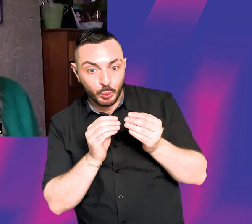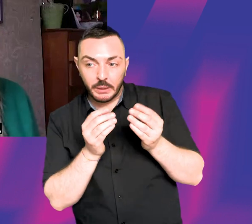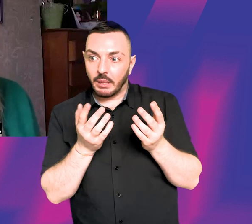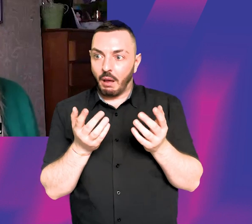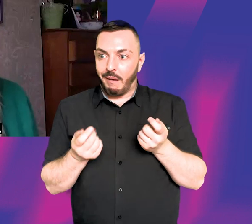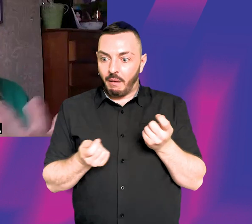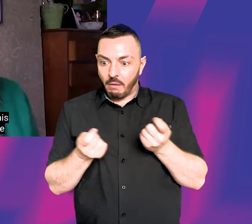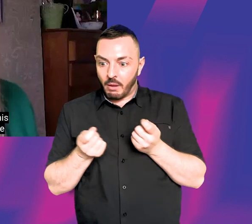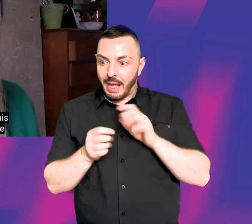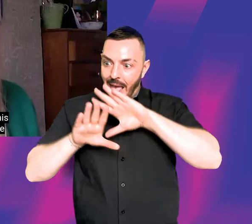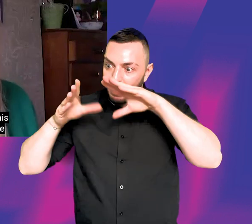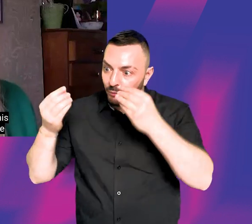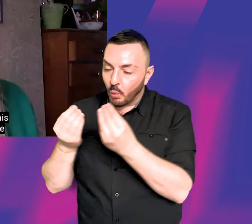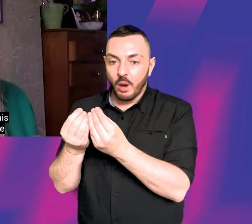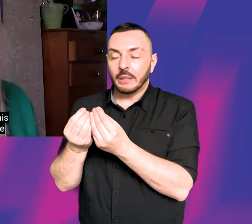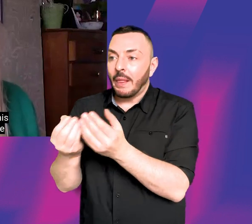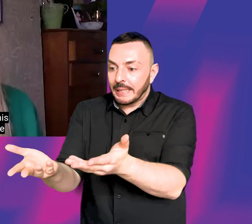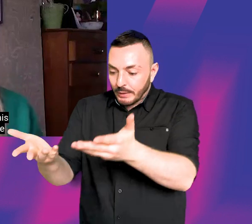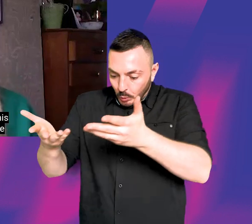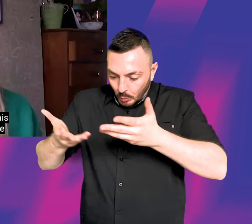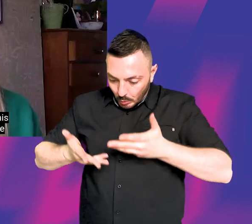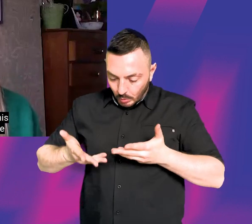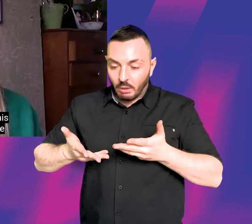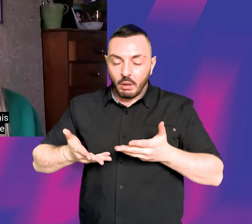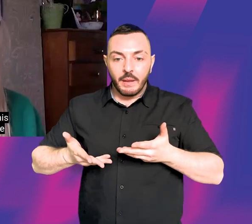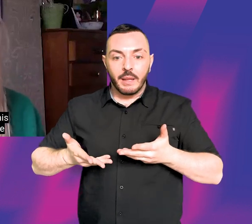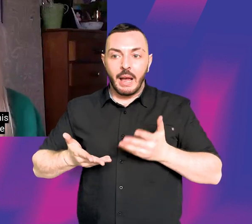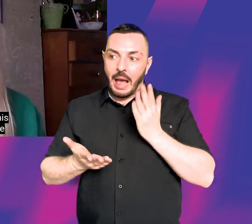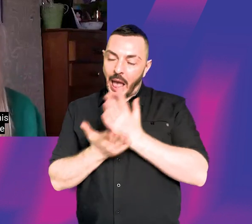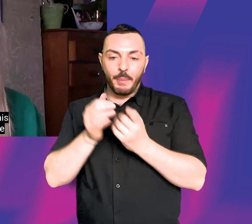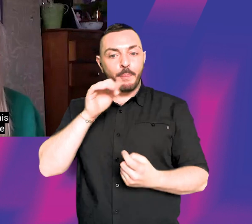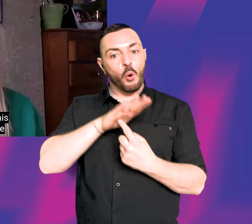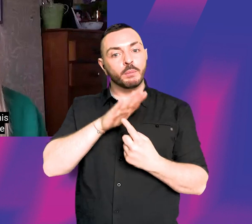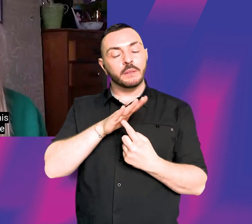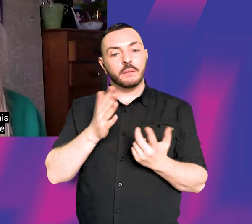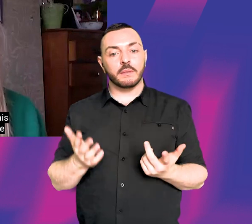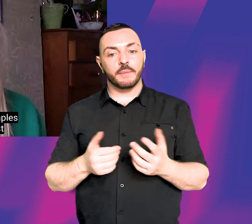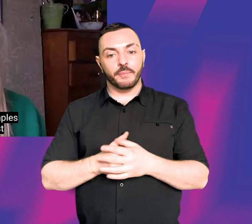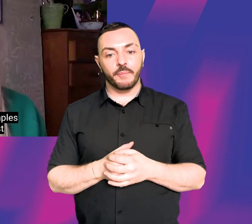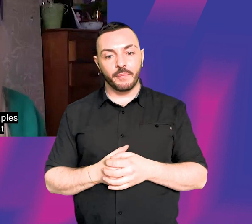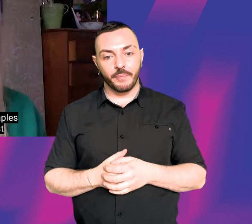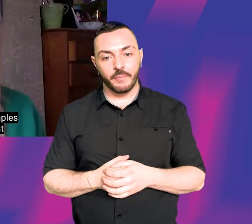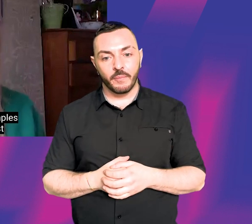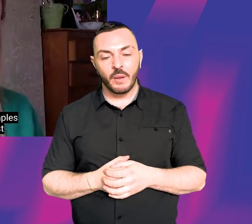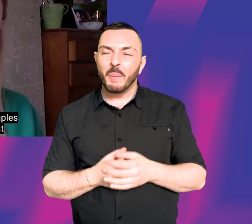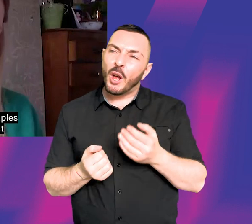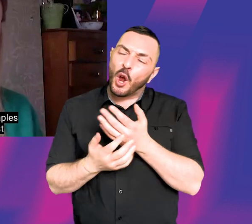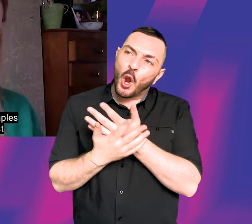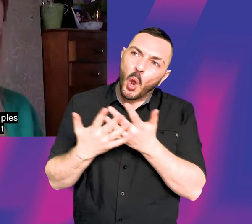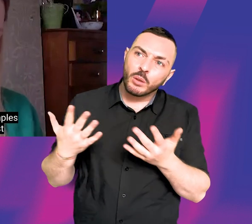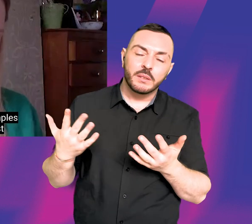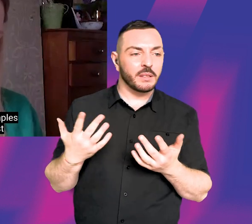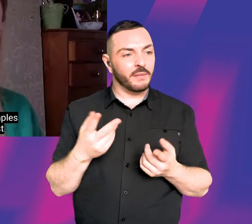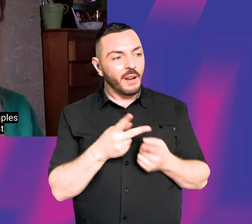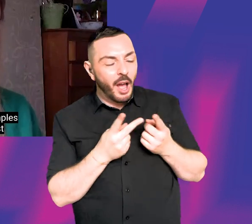has come with the story, and then it's handed over to you at this really important part, moment in time. And there've been lots of kind of other